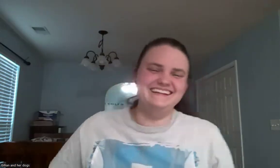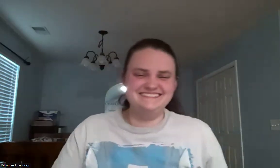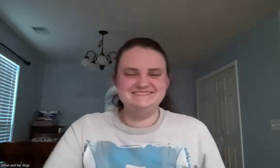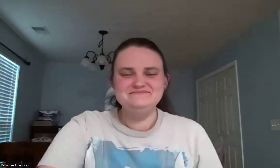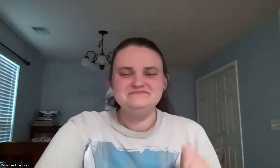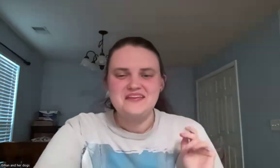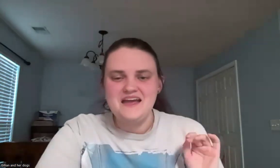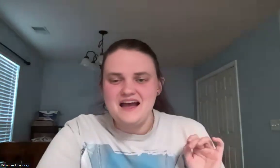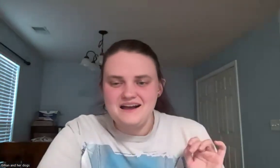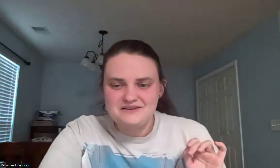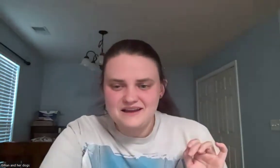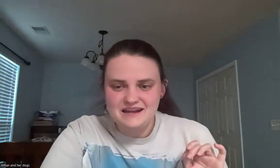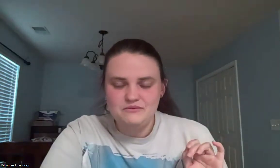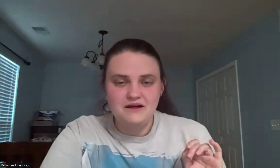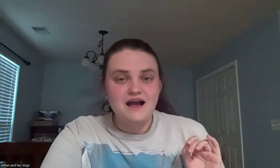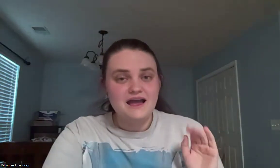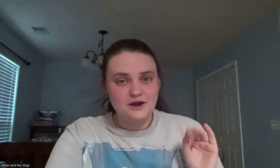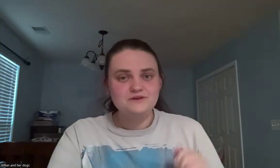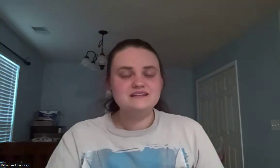it. Alrighty. Well, I hope you guys have a